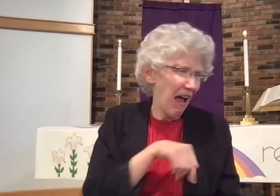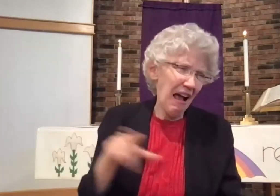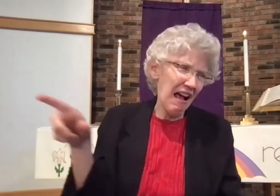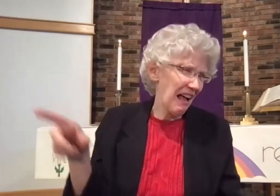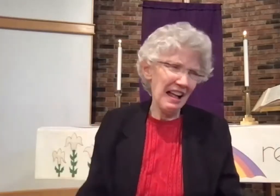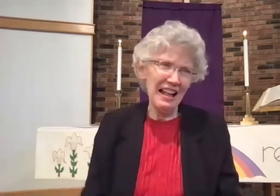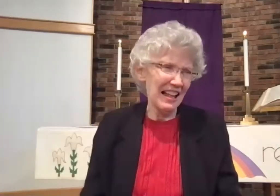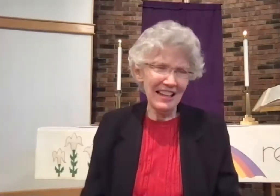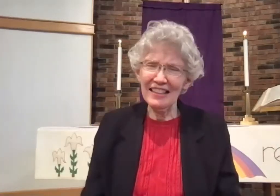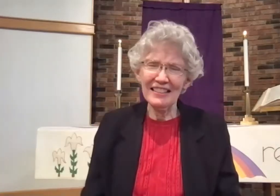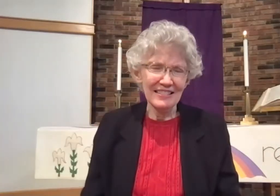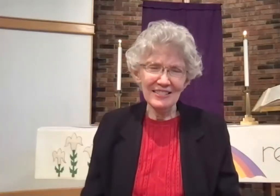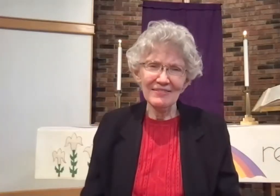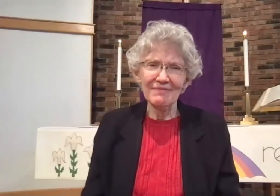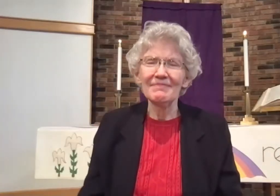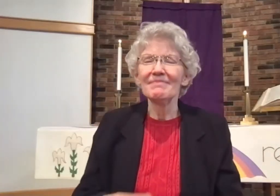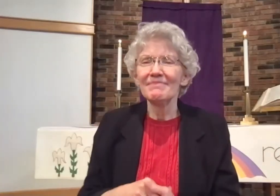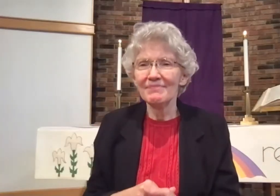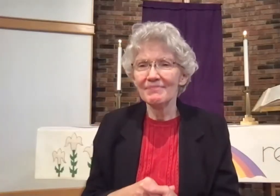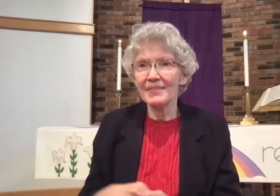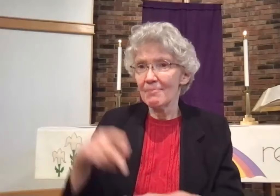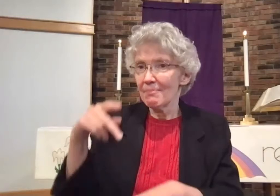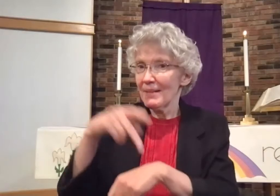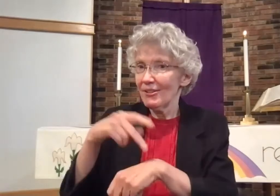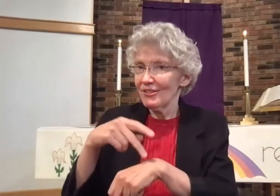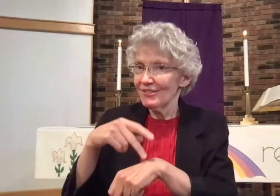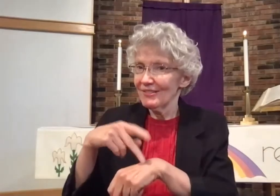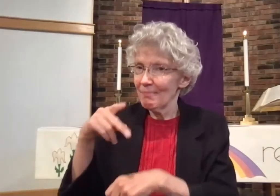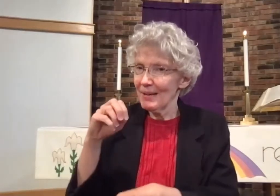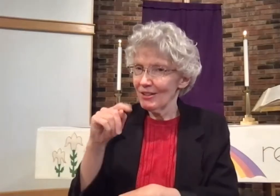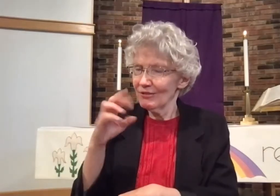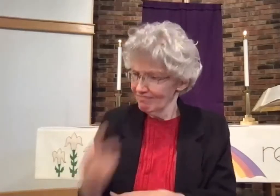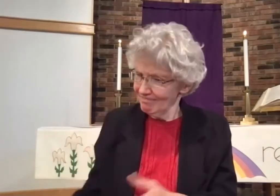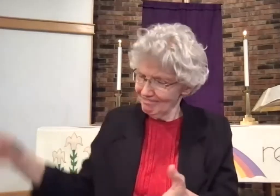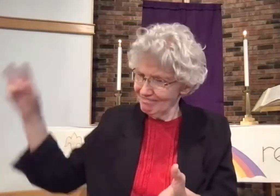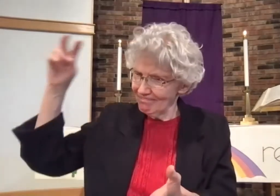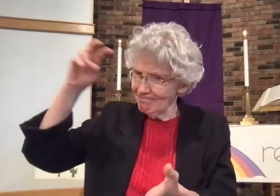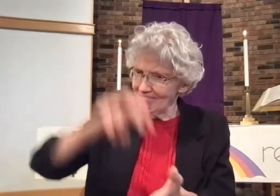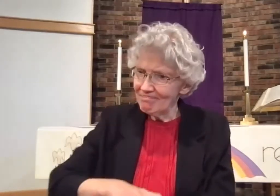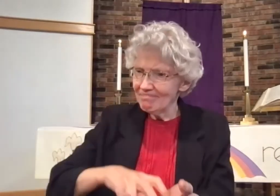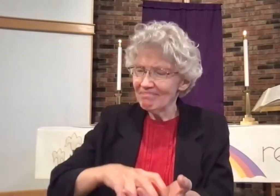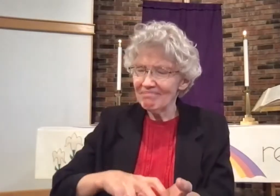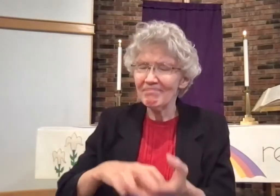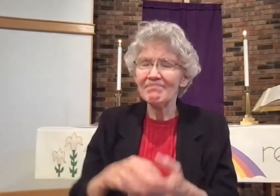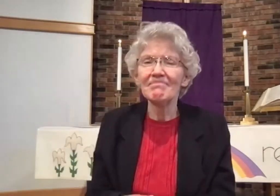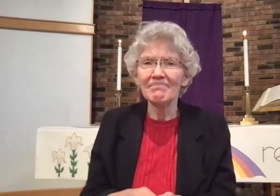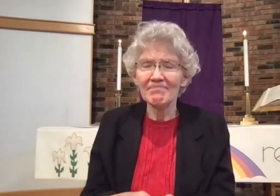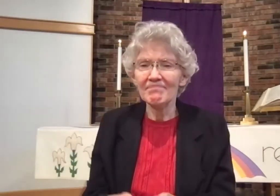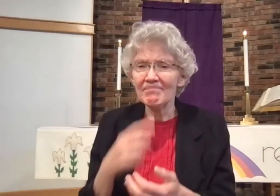Many religious Jews from every country in the world were living in Jerusalem, and when they heard the noise, a crowd